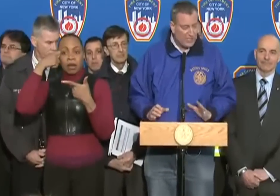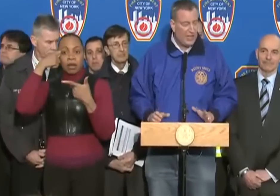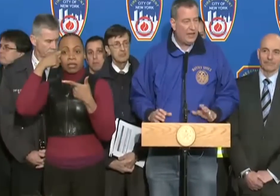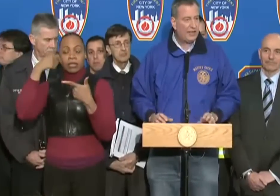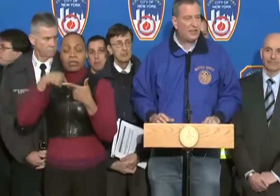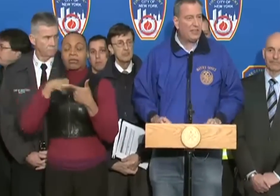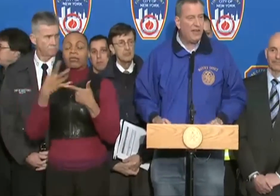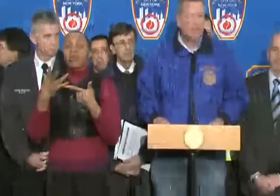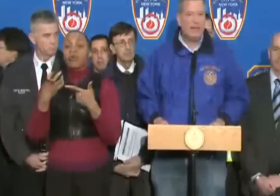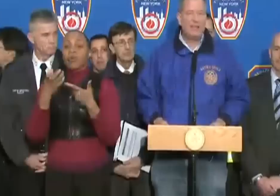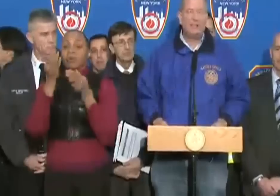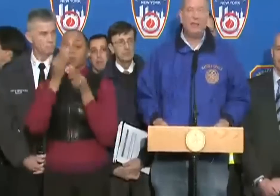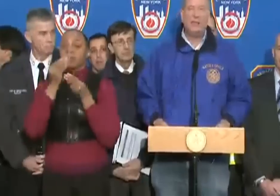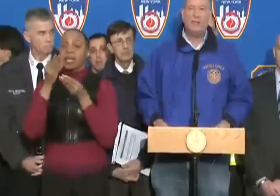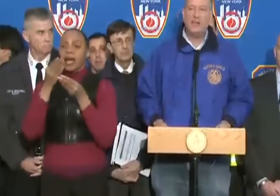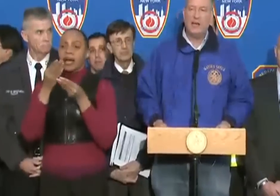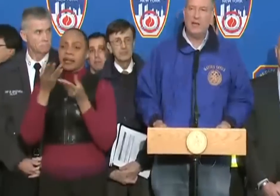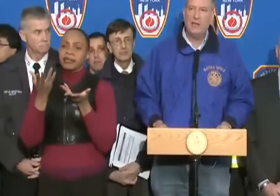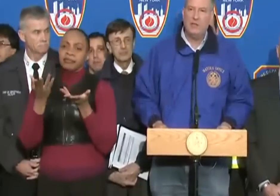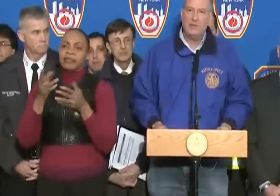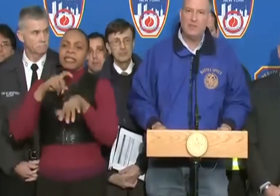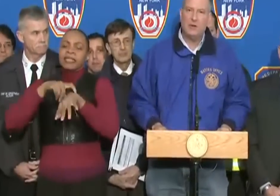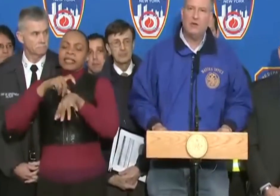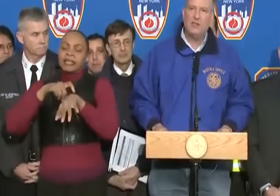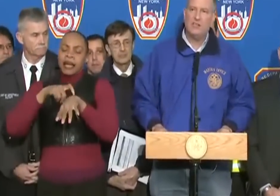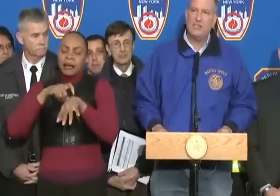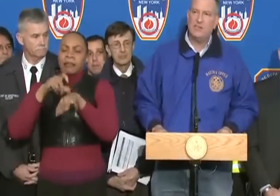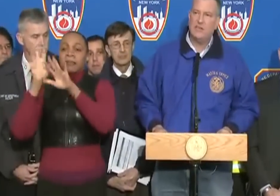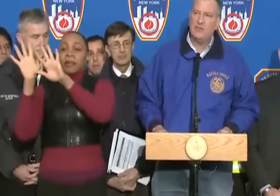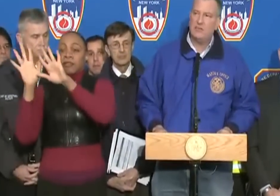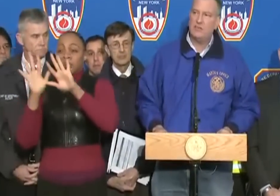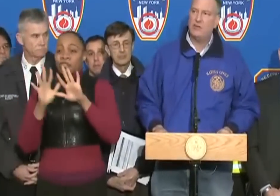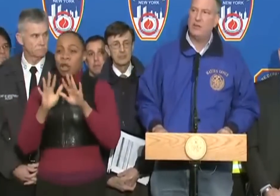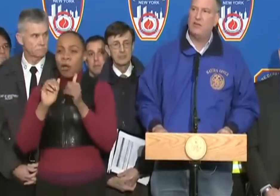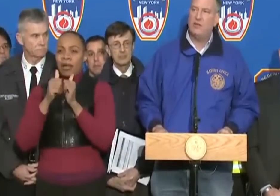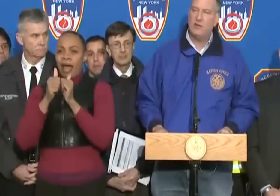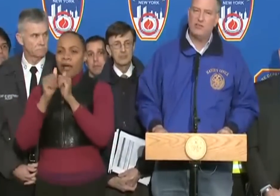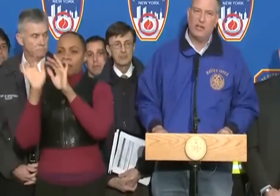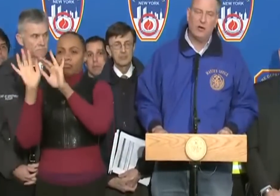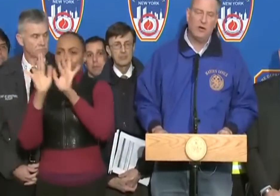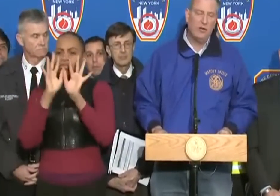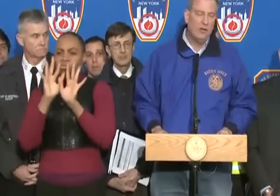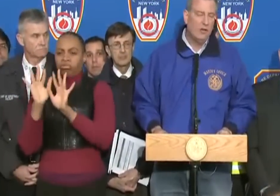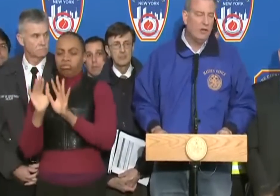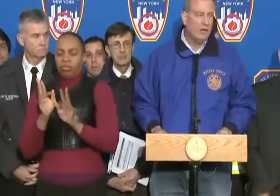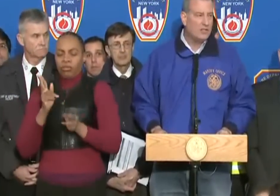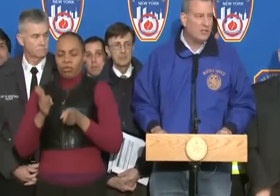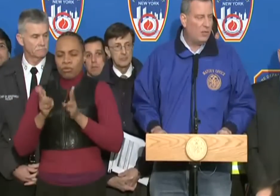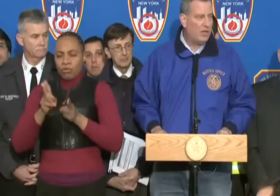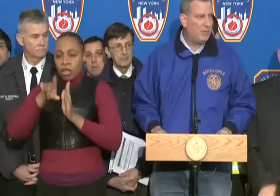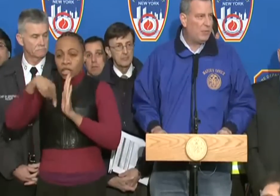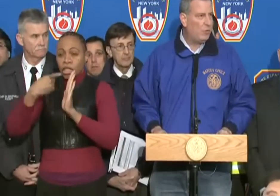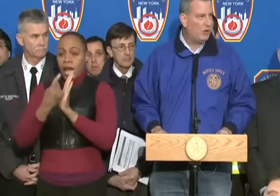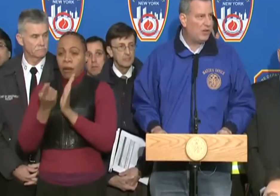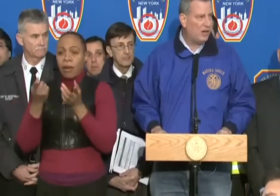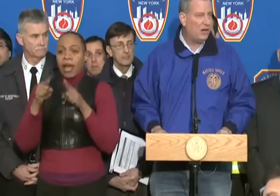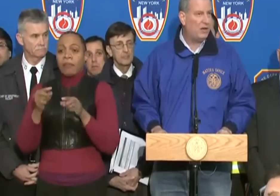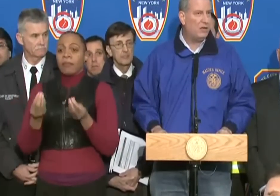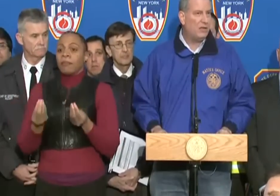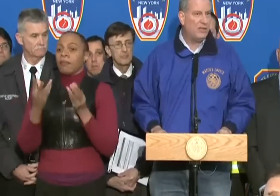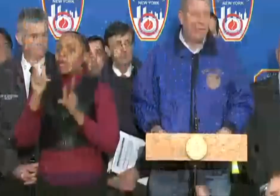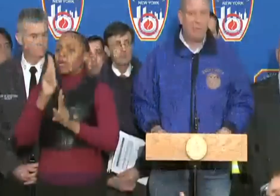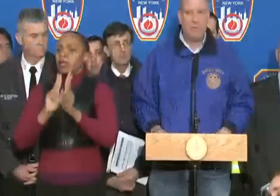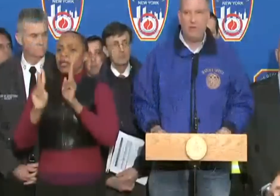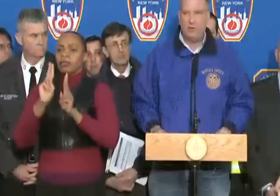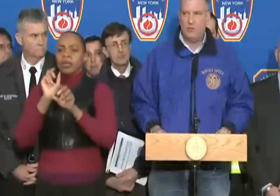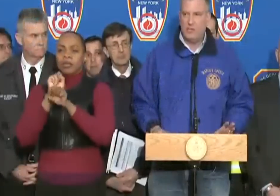I want to say that despite the timing of the snow and the intensification of the snow right around rush hour, so many people worked